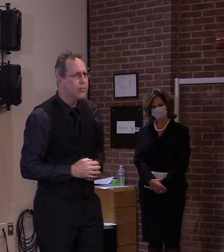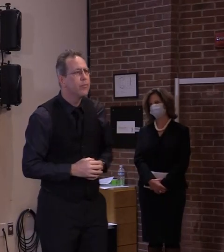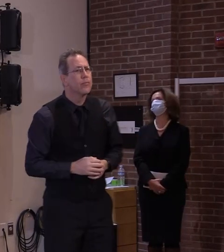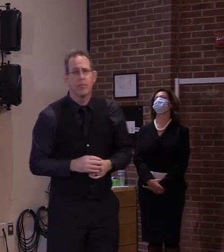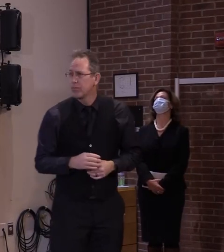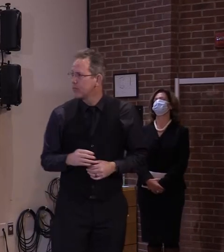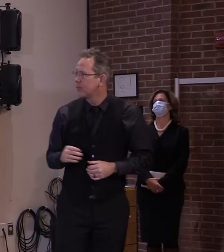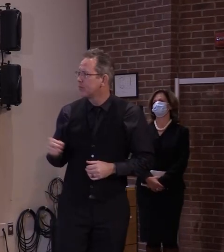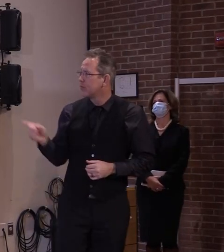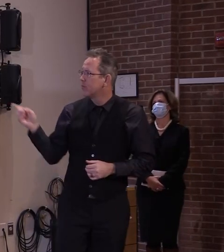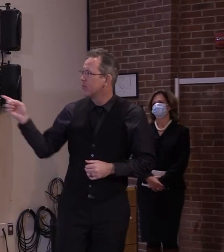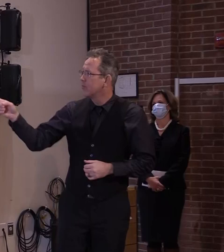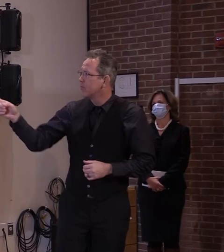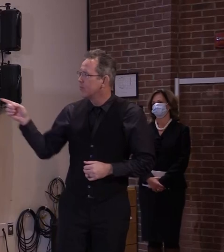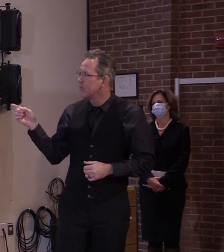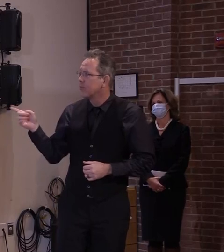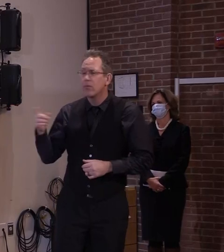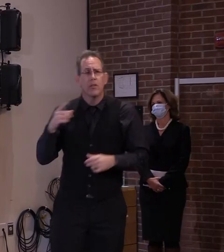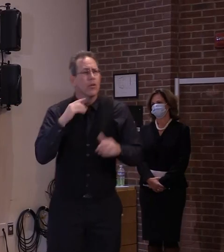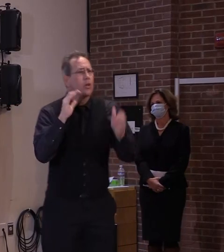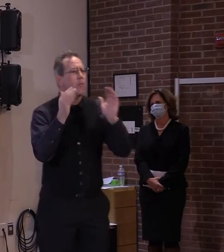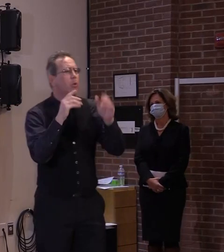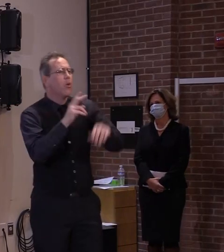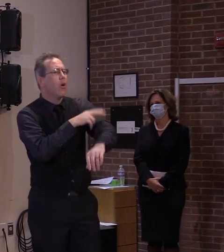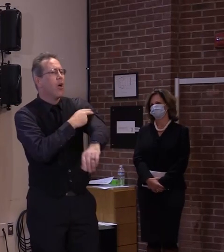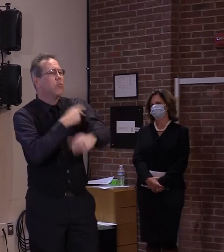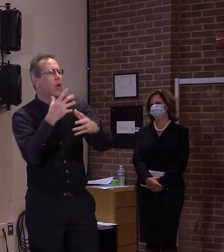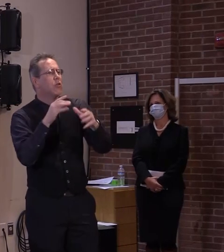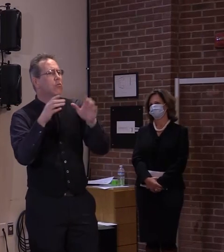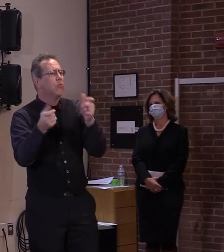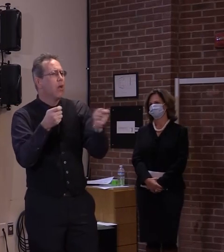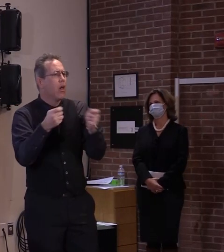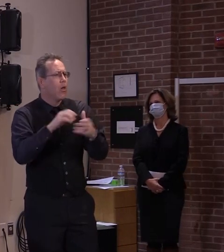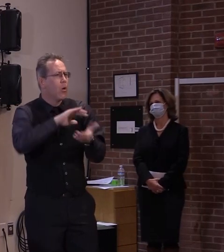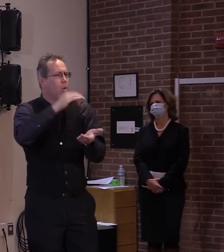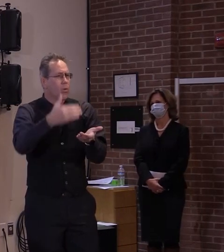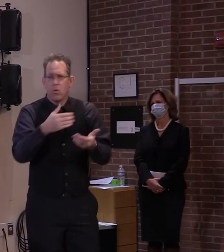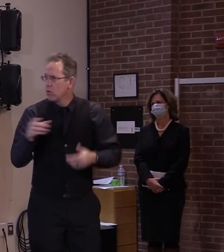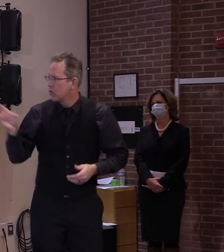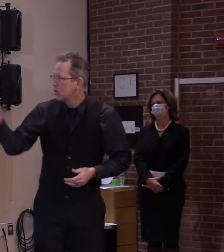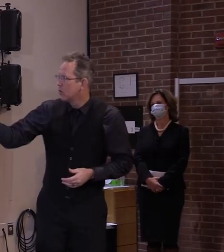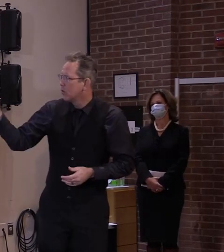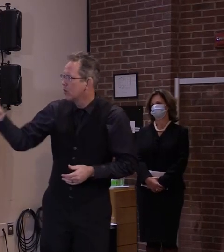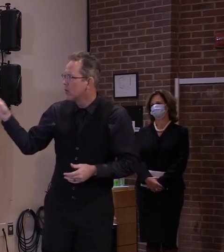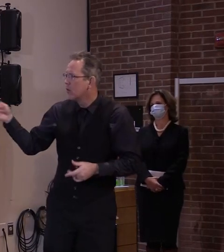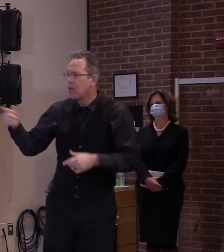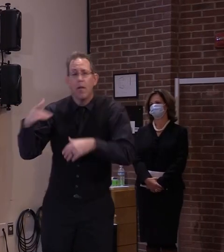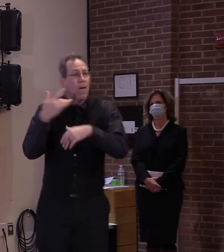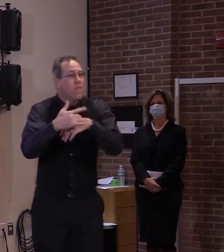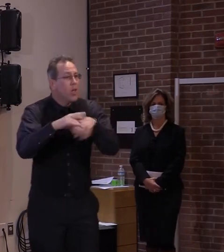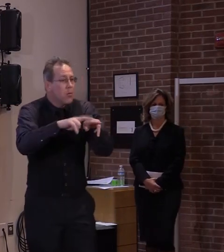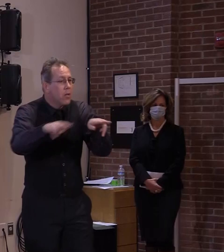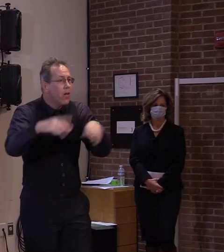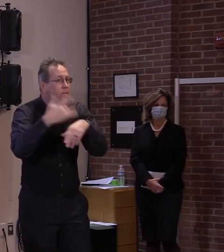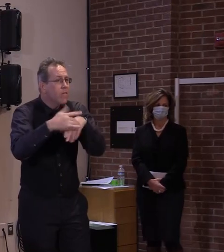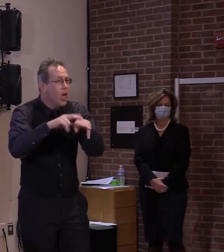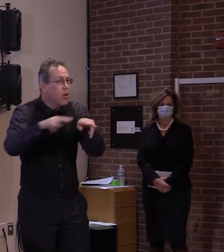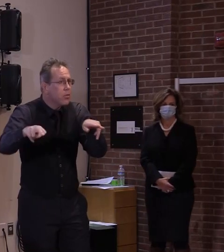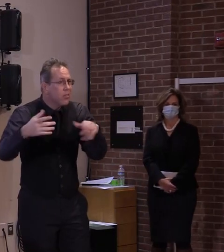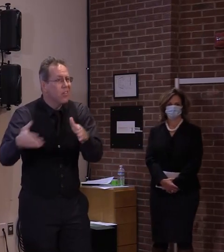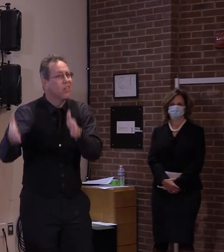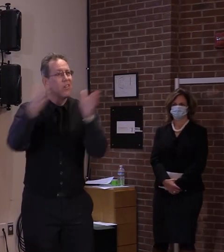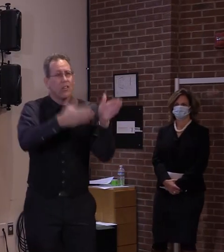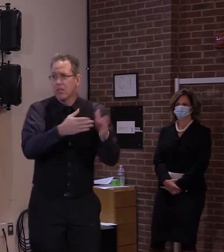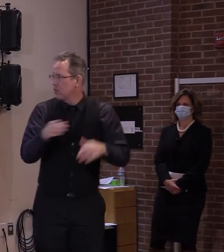ICU side. Those are some of the greater number of open beds that we've seen in quite some time, really going back to the middle